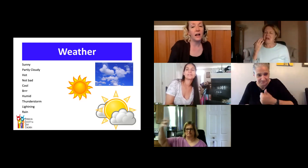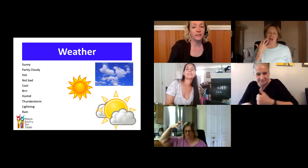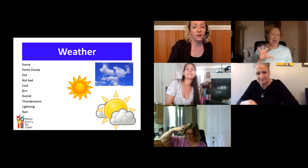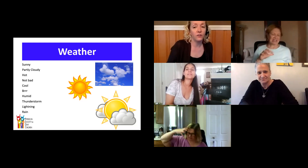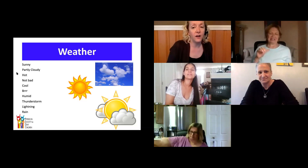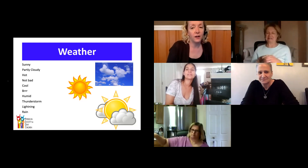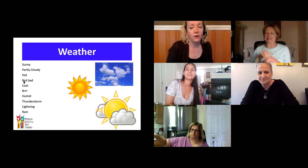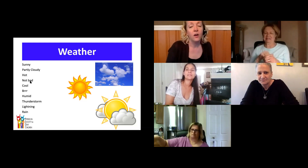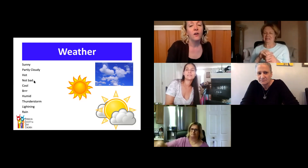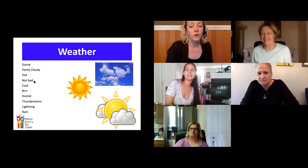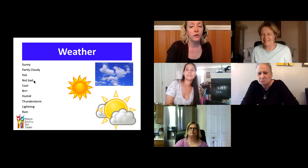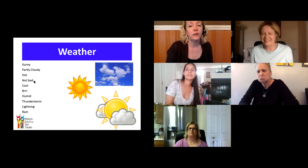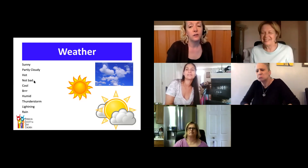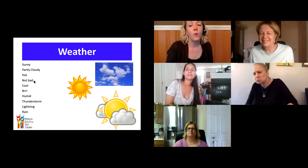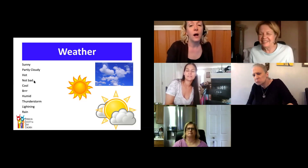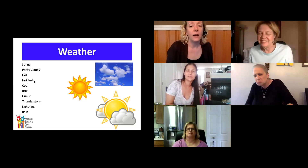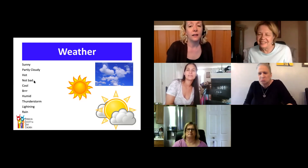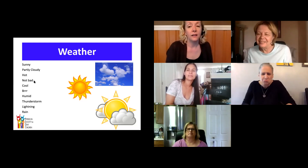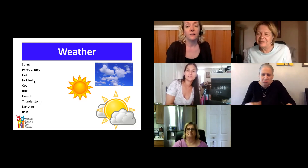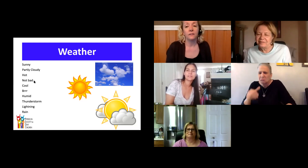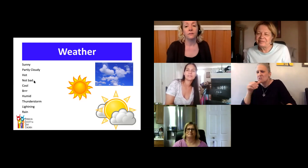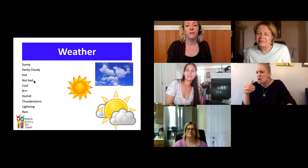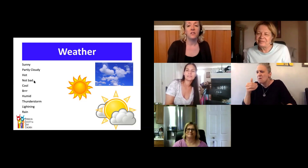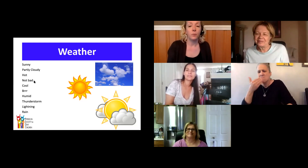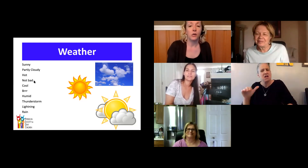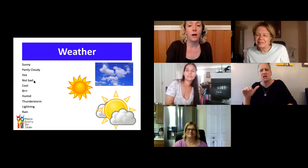versus, you know, hot like the temperature outside.